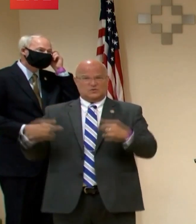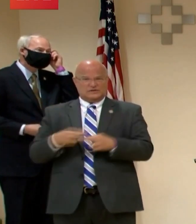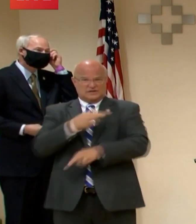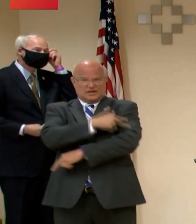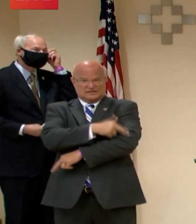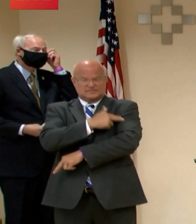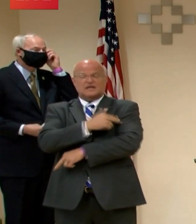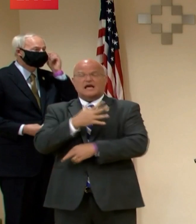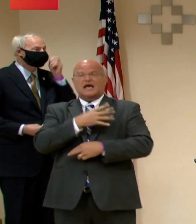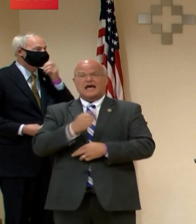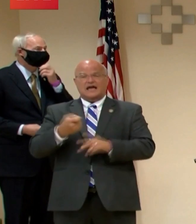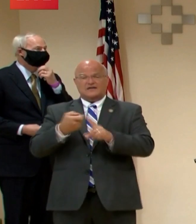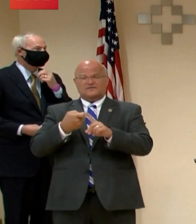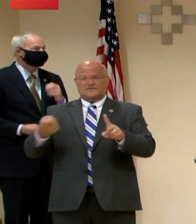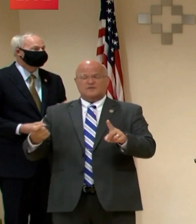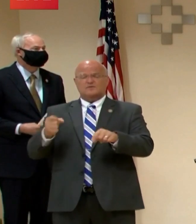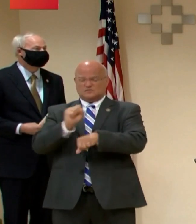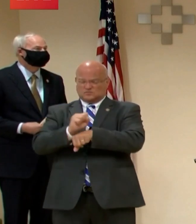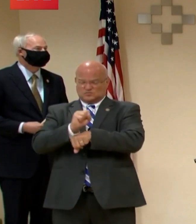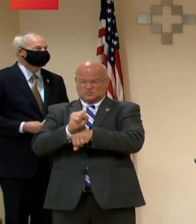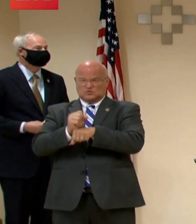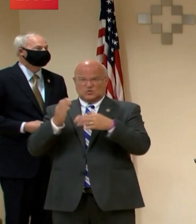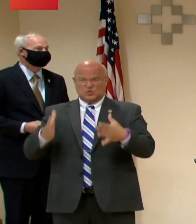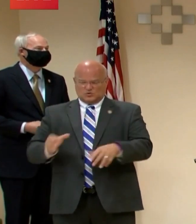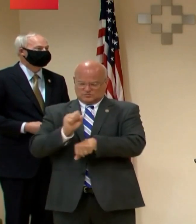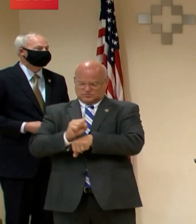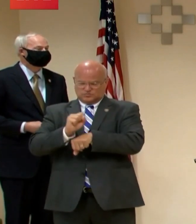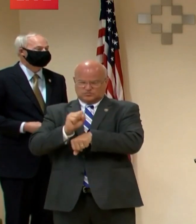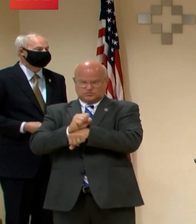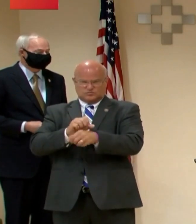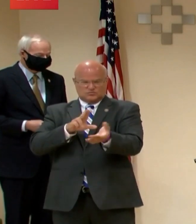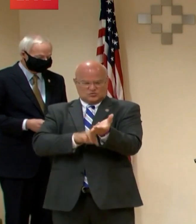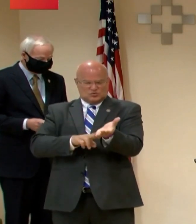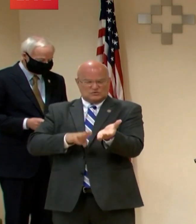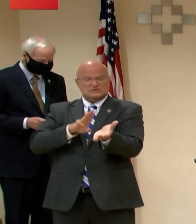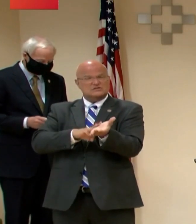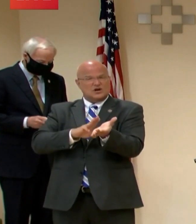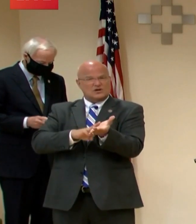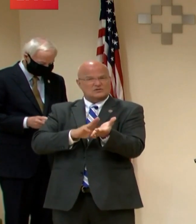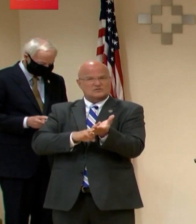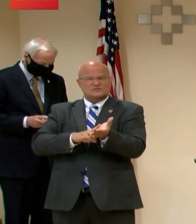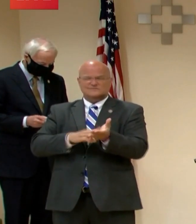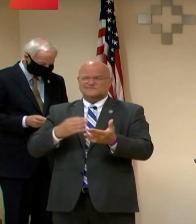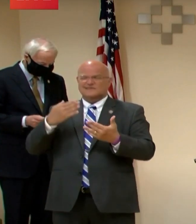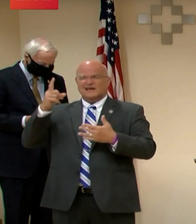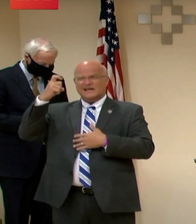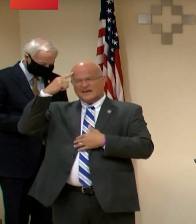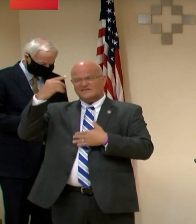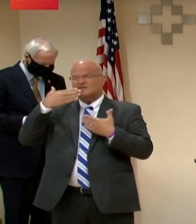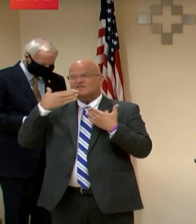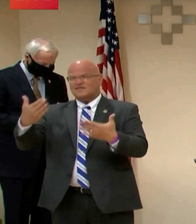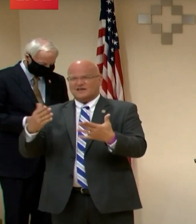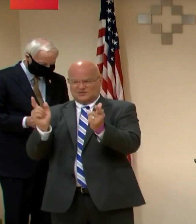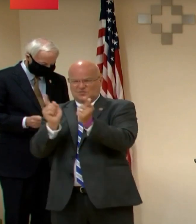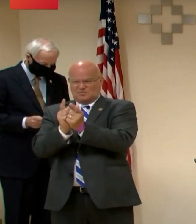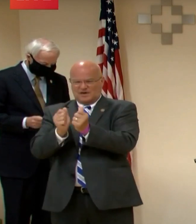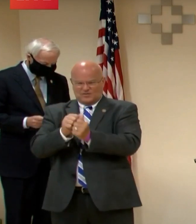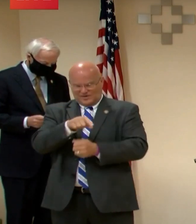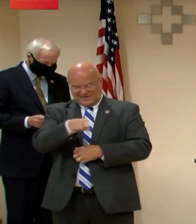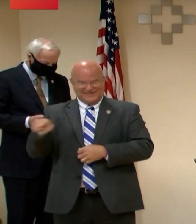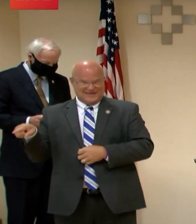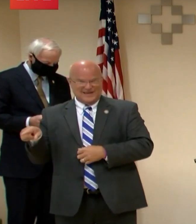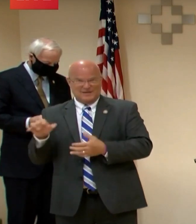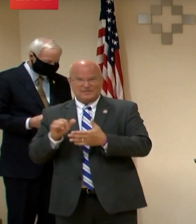and really on behalf of those frontline healthcare workers. So thankful, Governor, that you took the time and met with them.